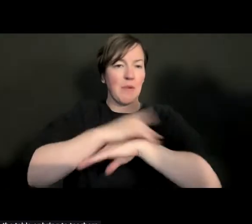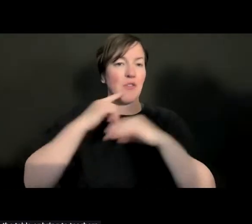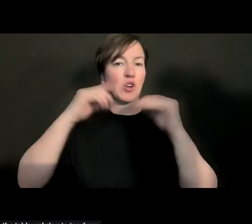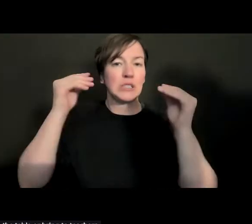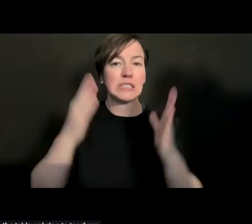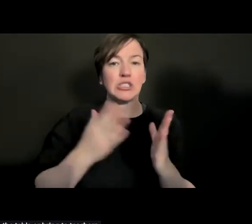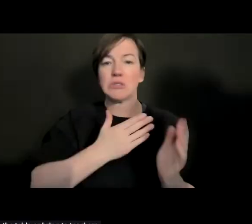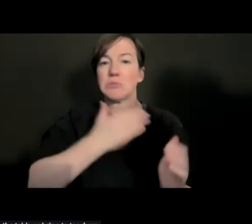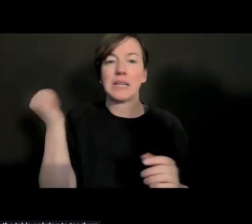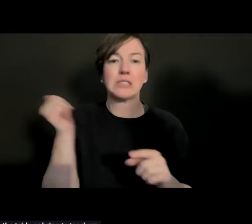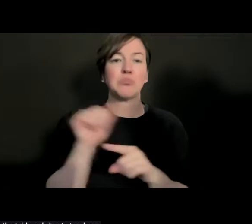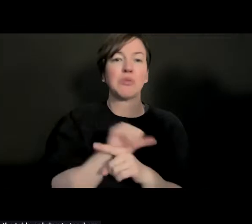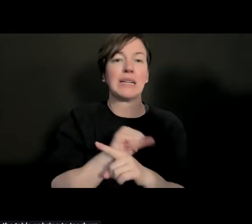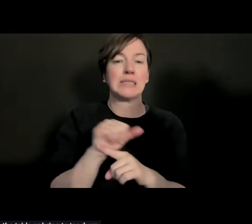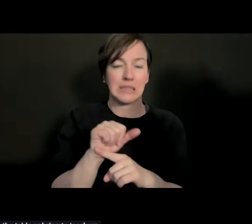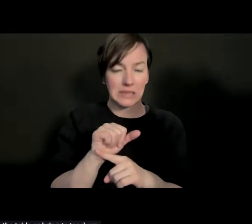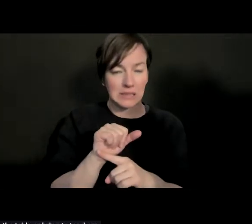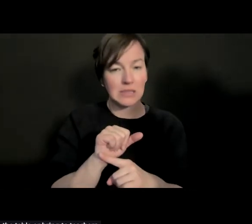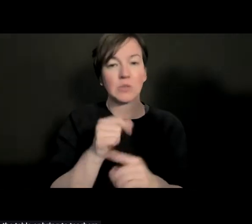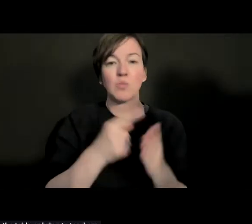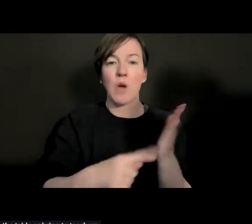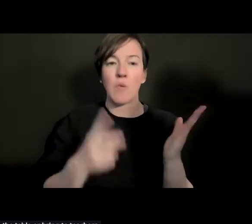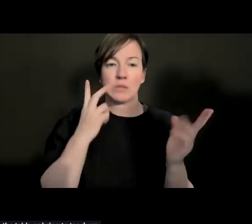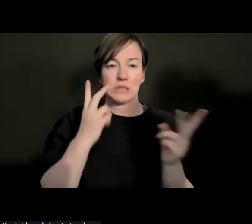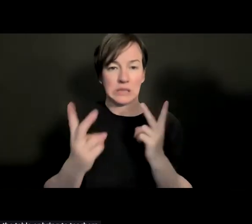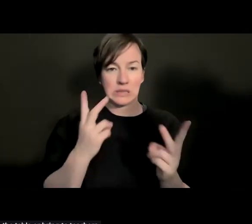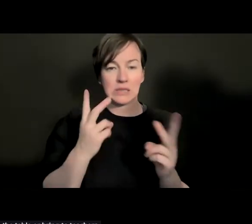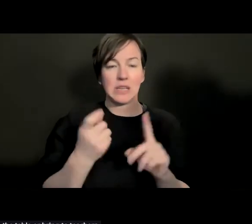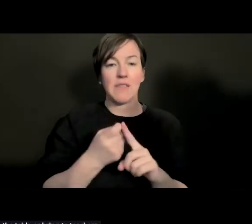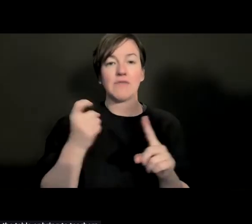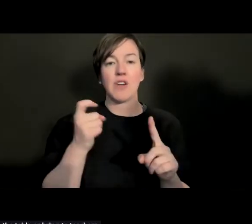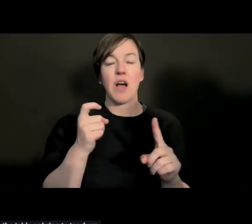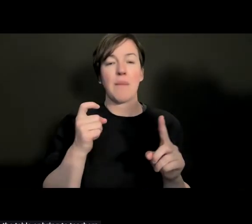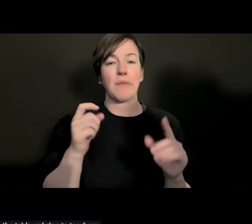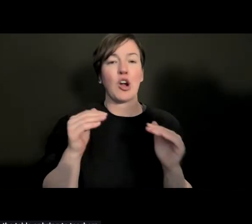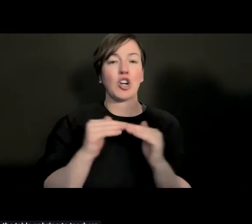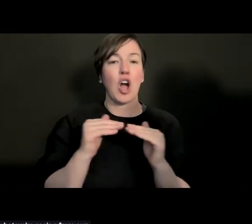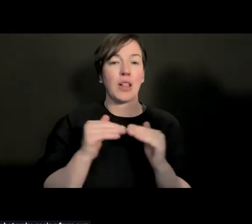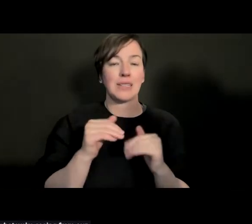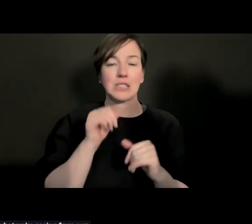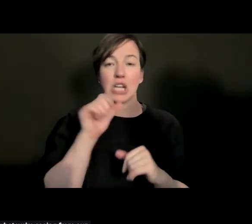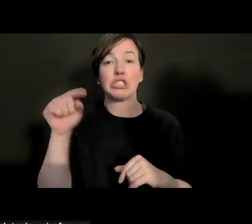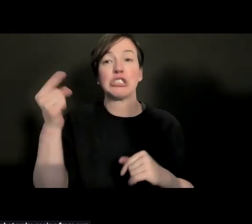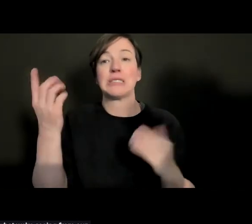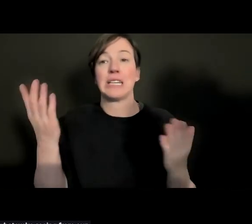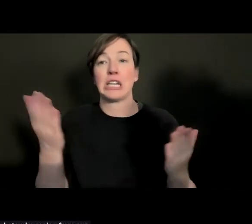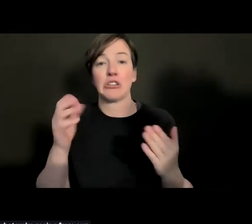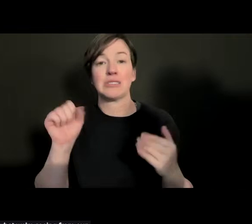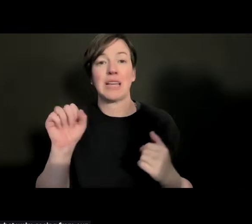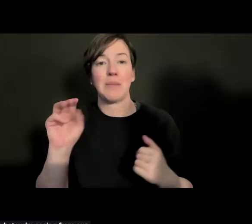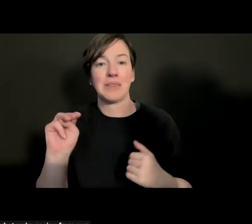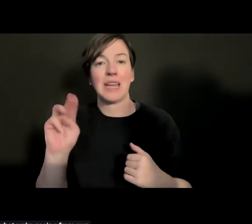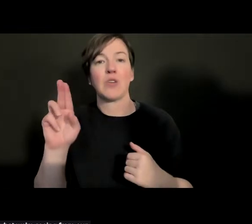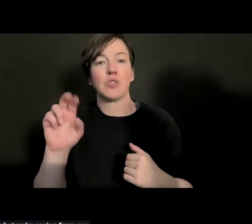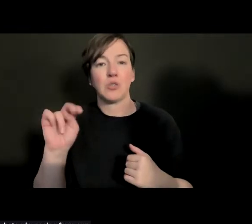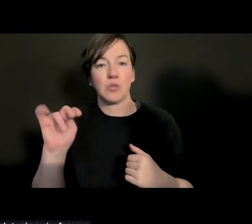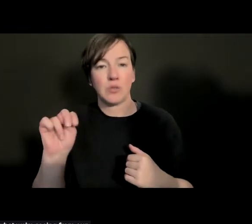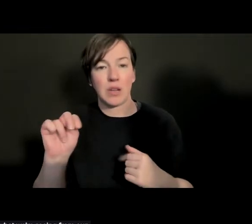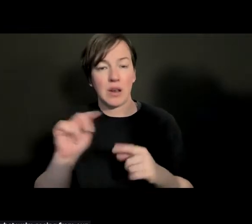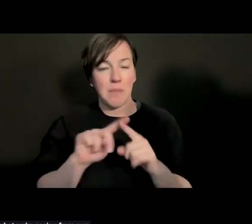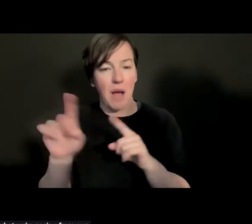researched best practices, what we're seeing from our colleagues, not just here in San Mateo Union, but